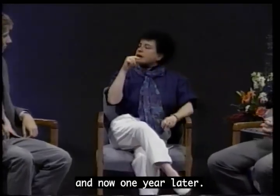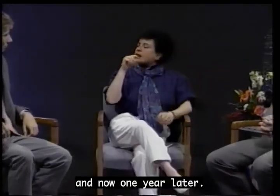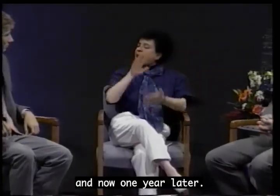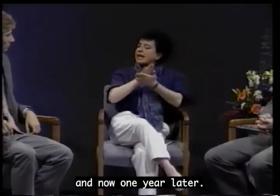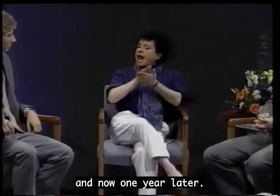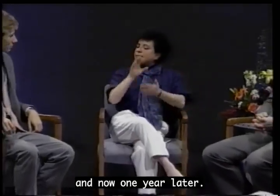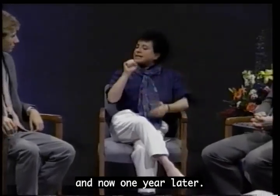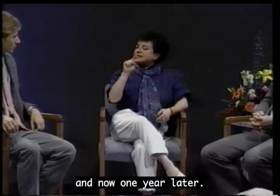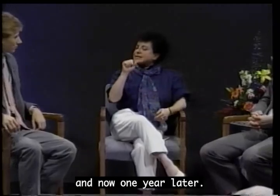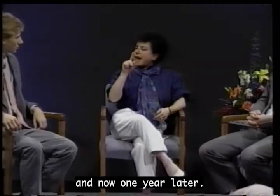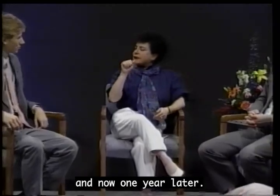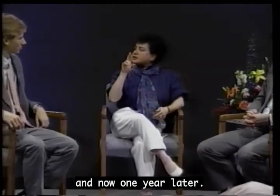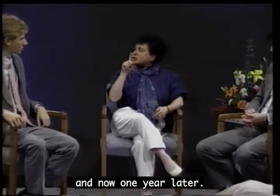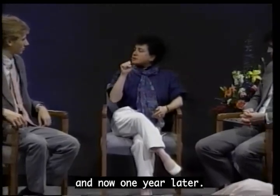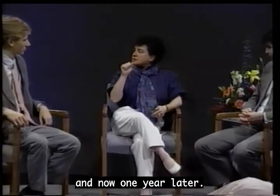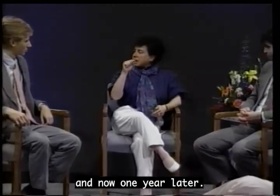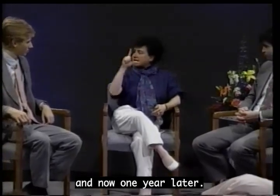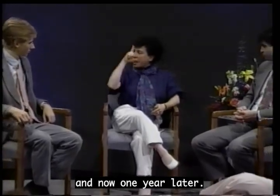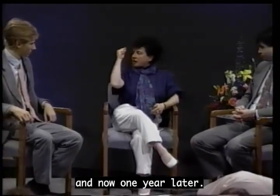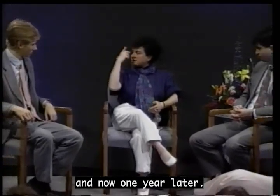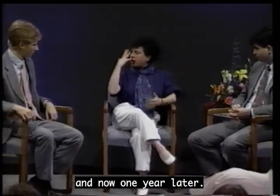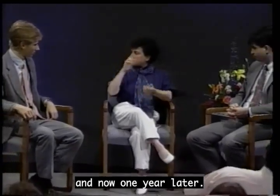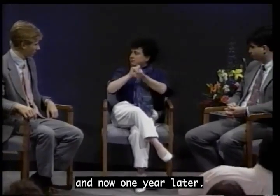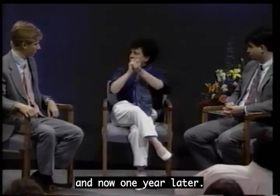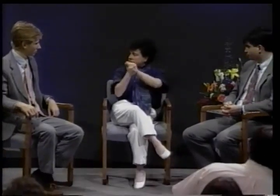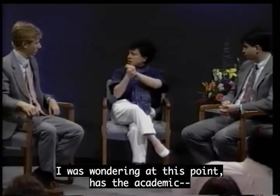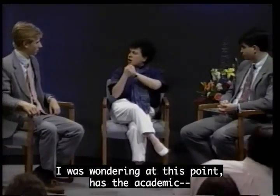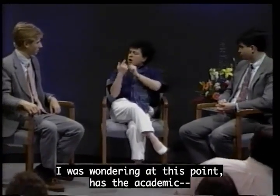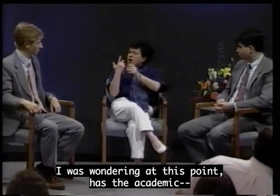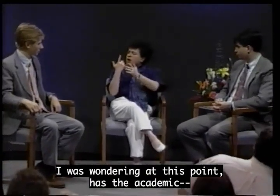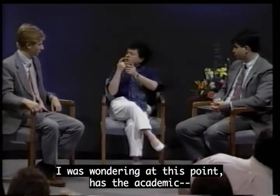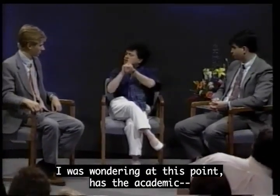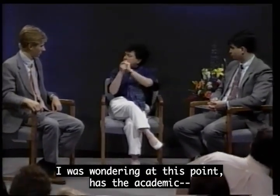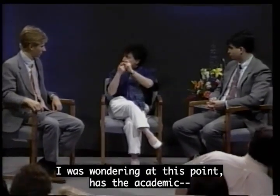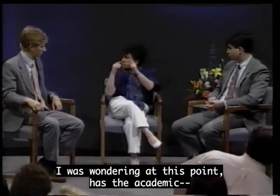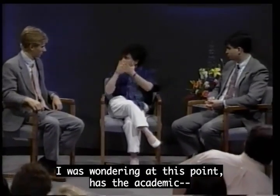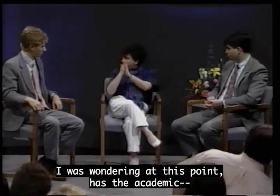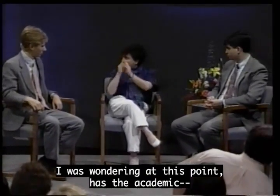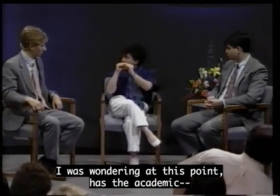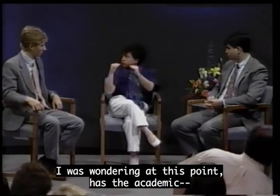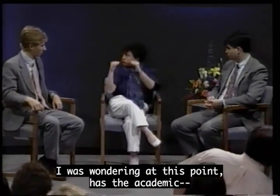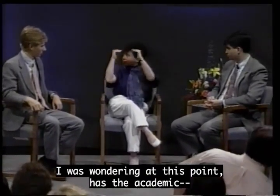later. I was wondering at this point, has the academic...